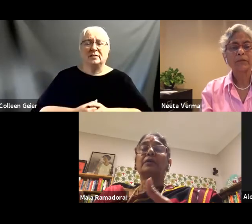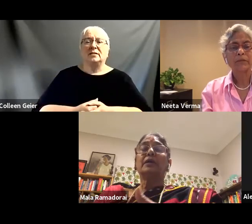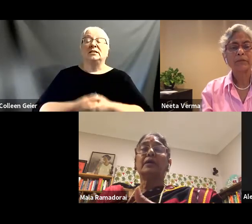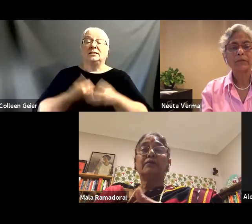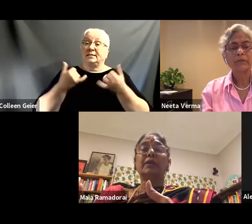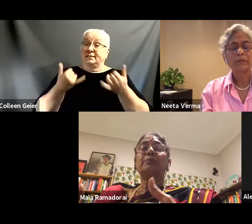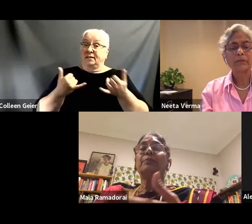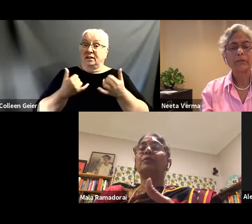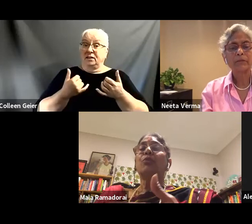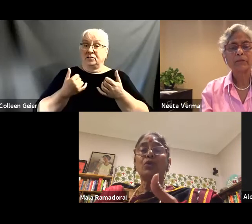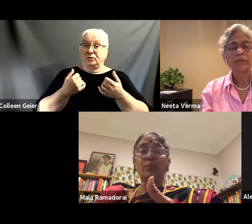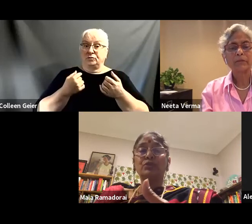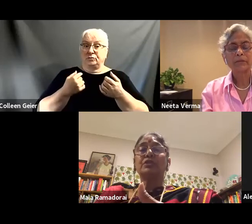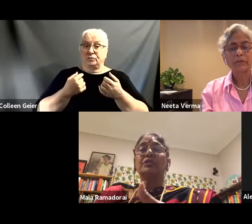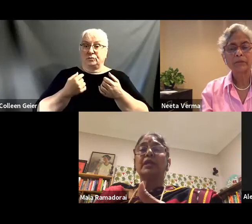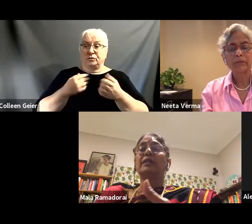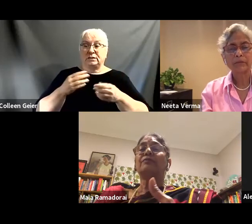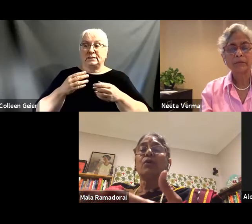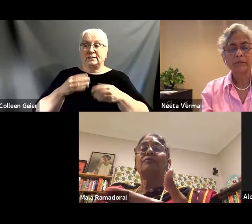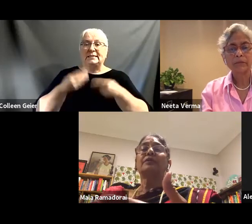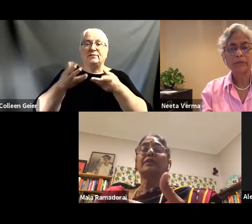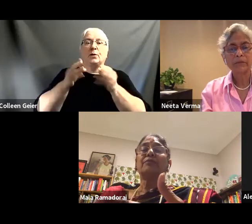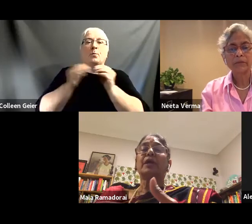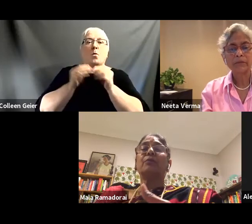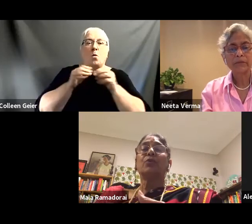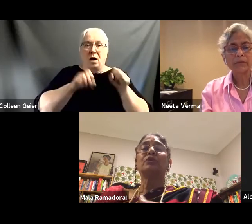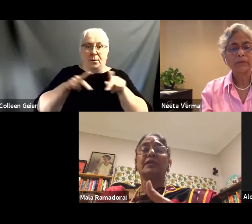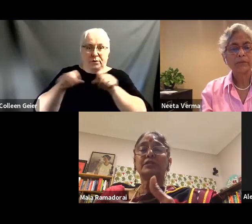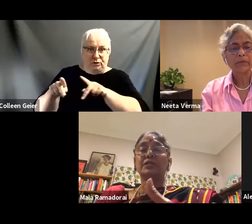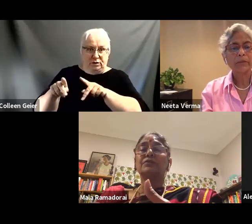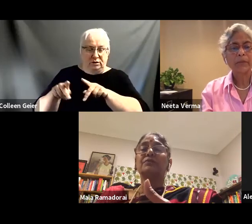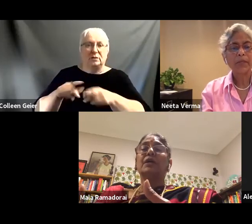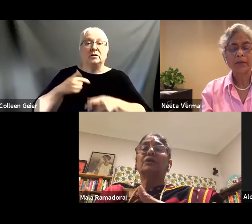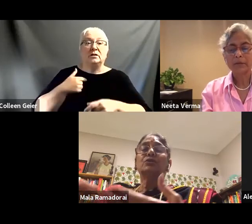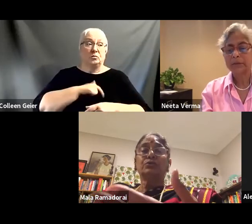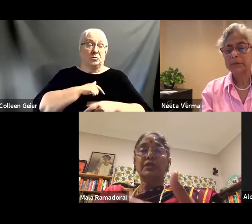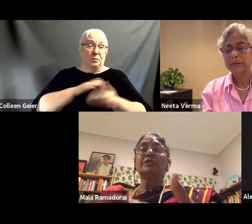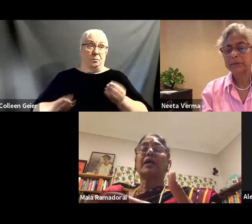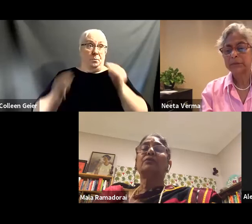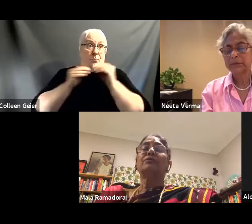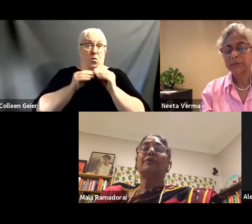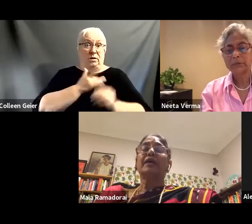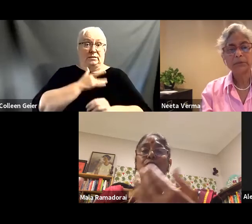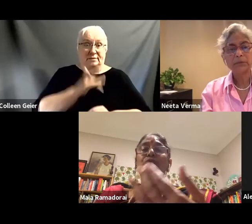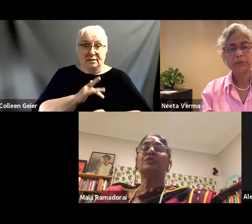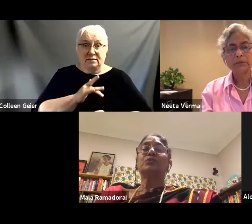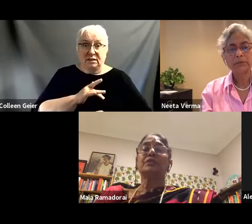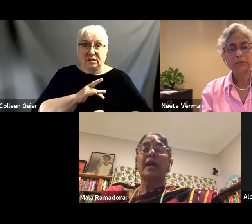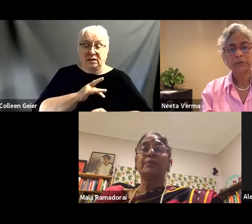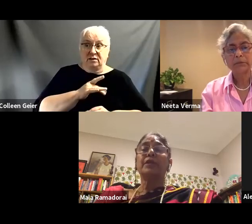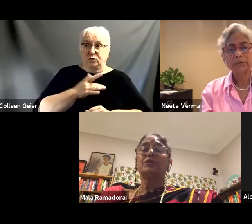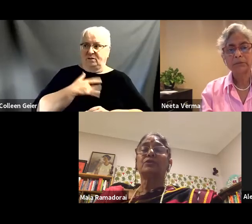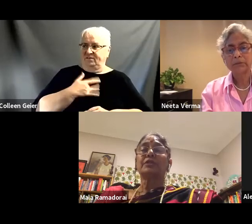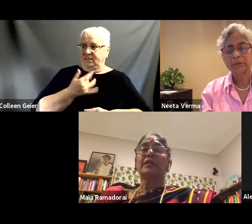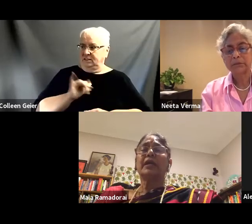at giving people more opportunity, and if all of us have become more sensitive to these kind of exclusions which